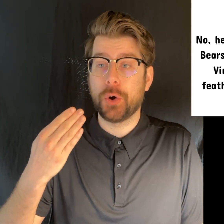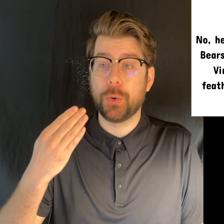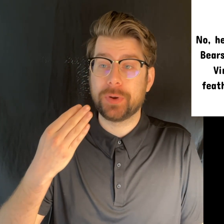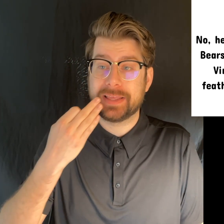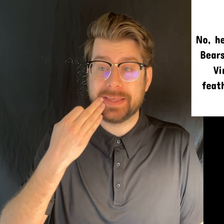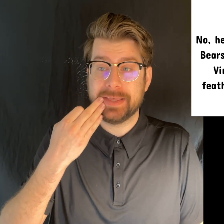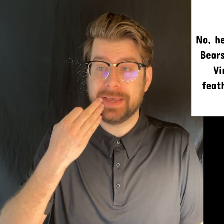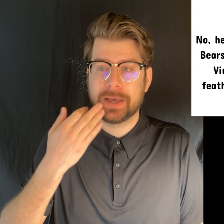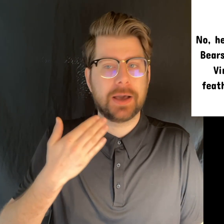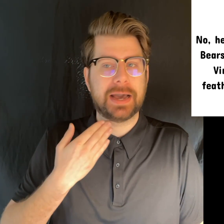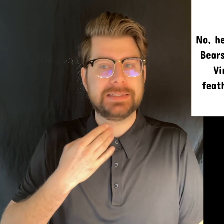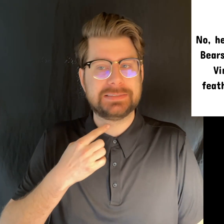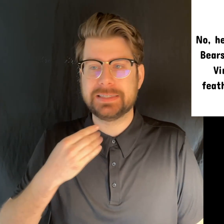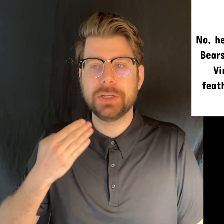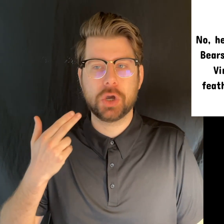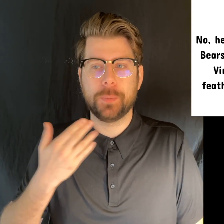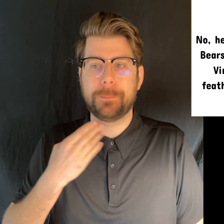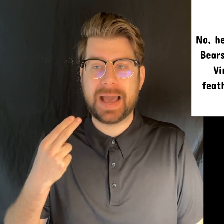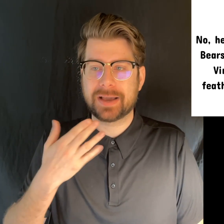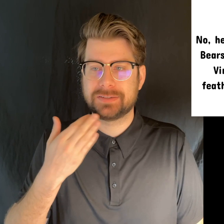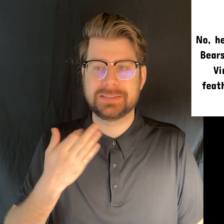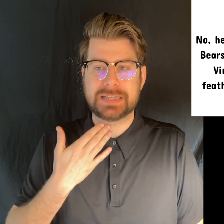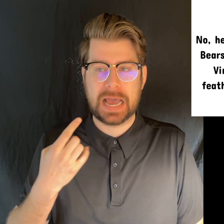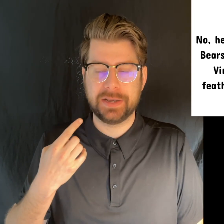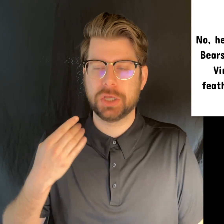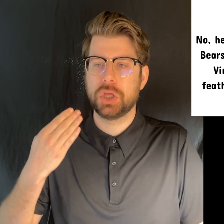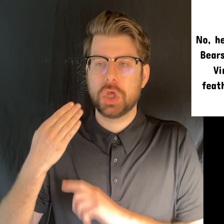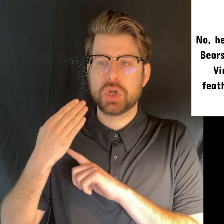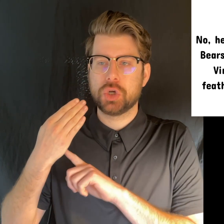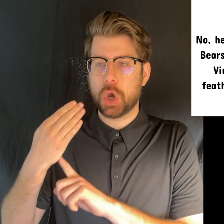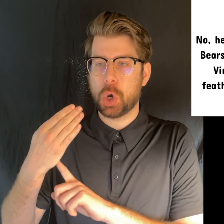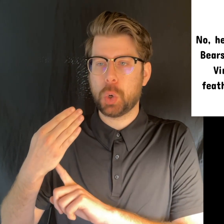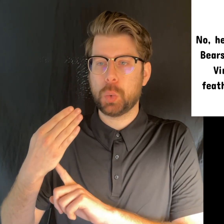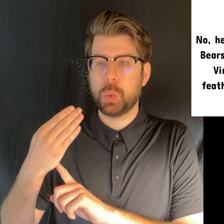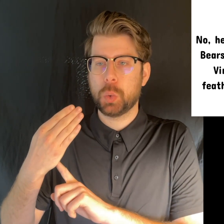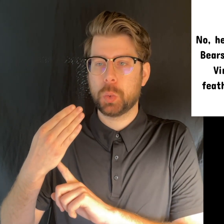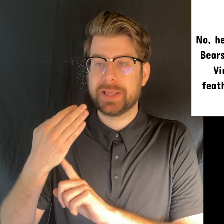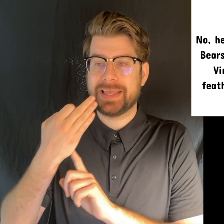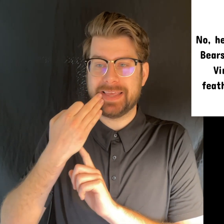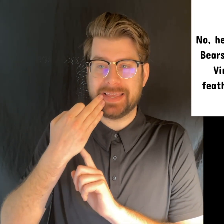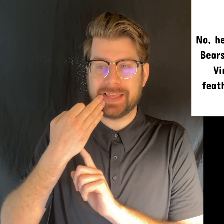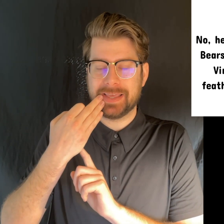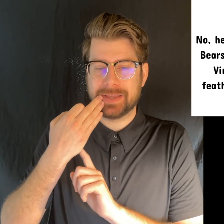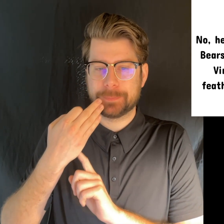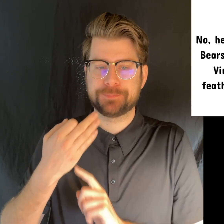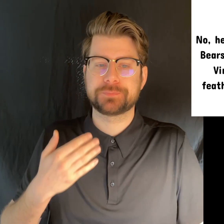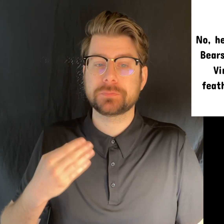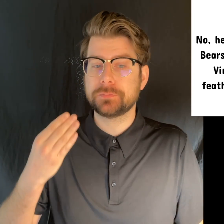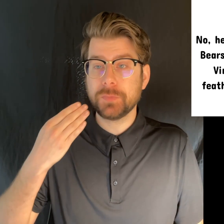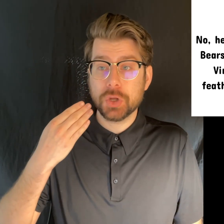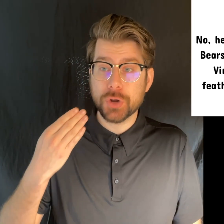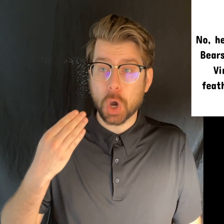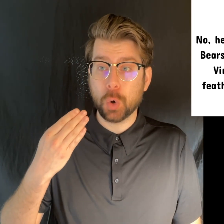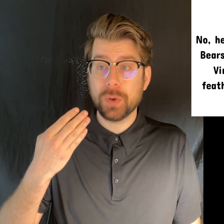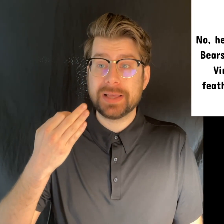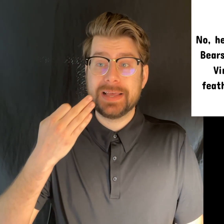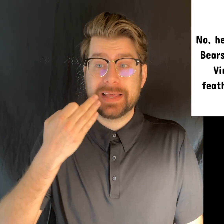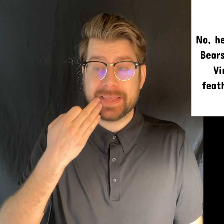No, he. I didn't go back to side. No, he. No,